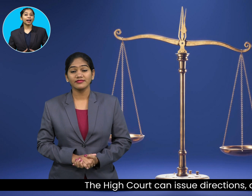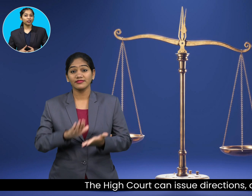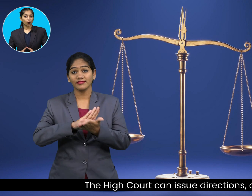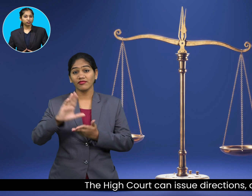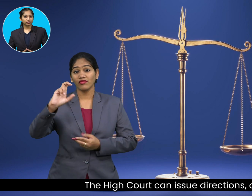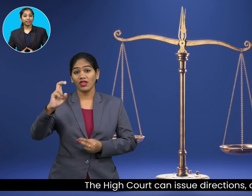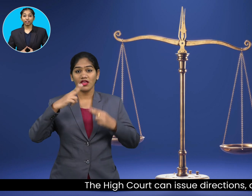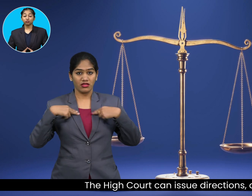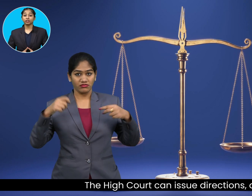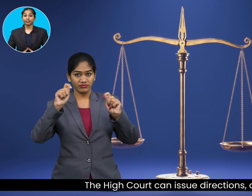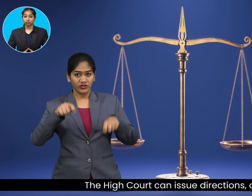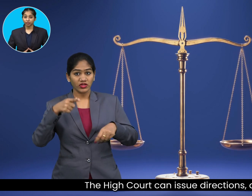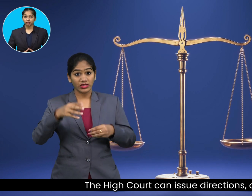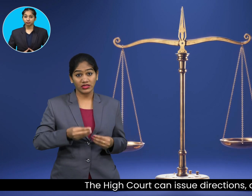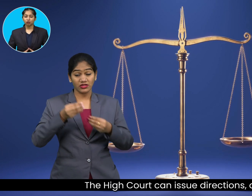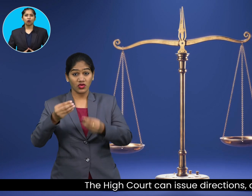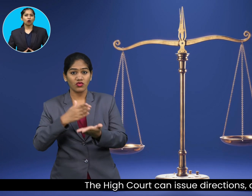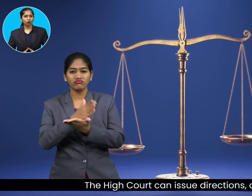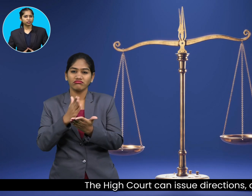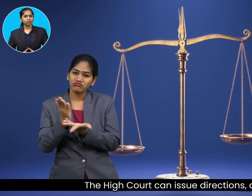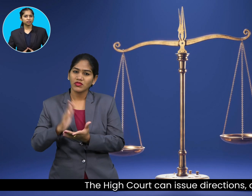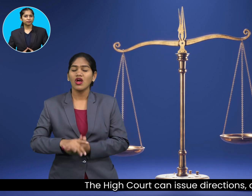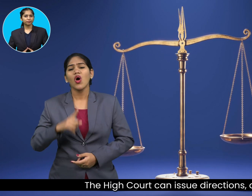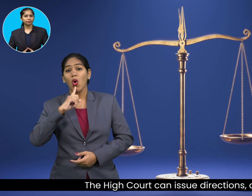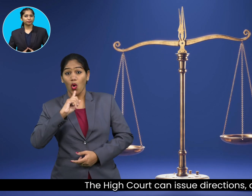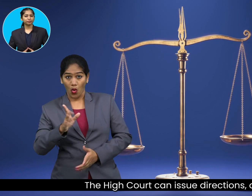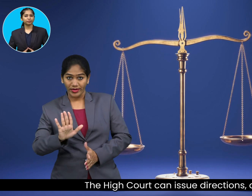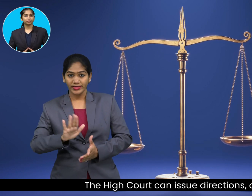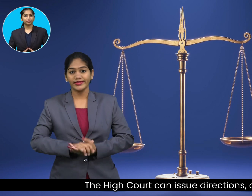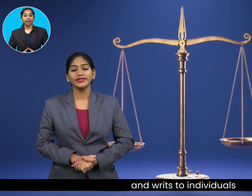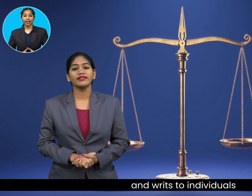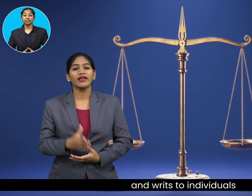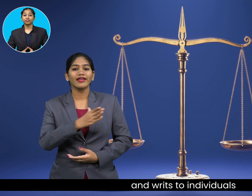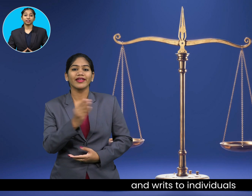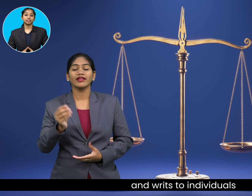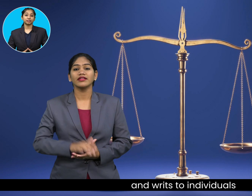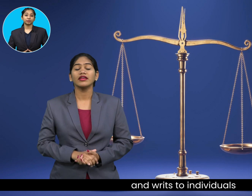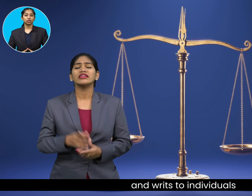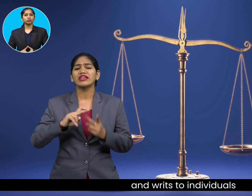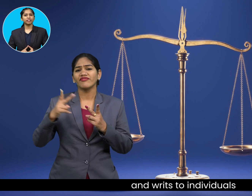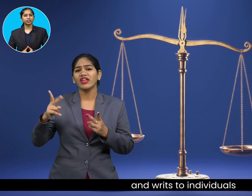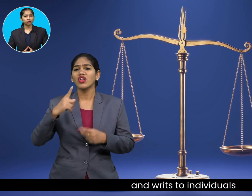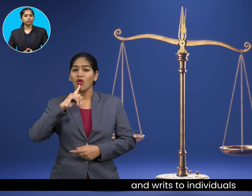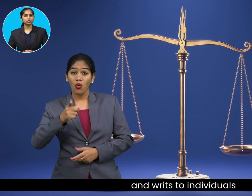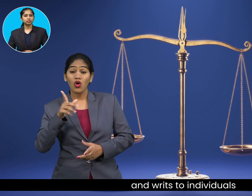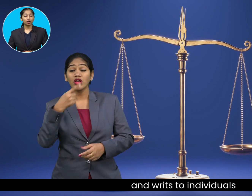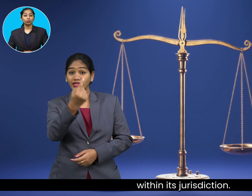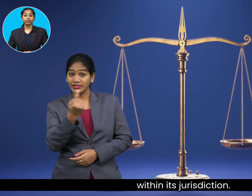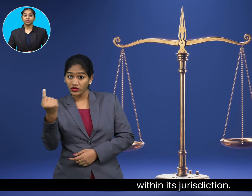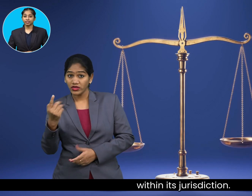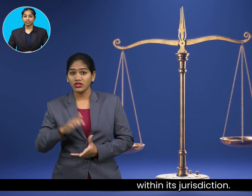The High Court can issue directions, orders, and writs to